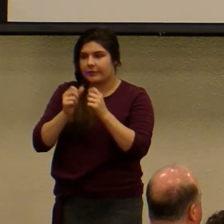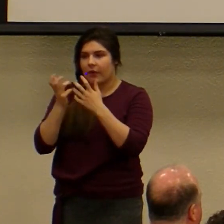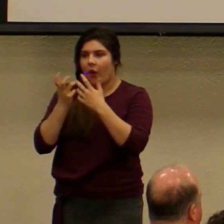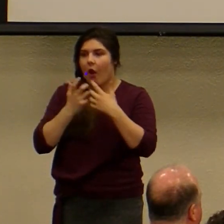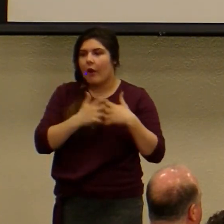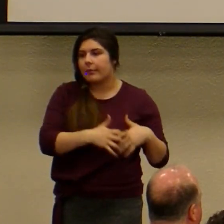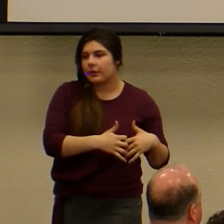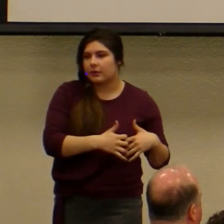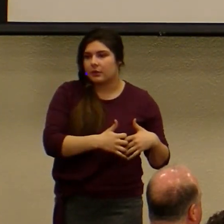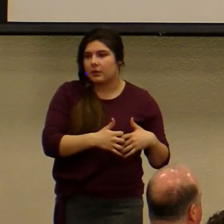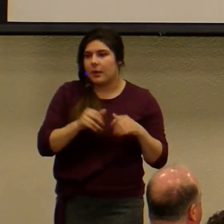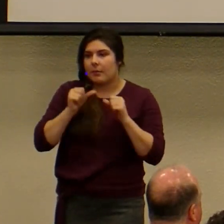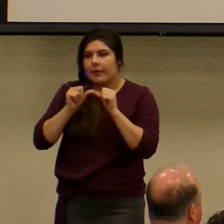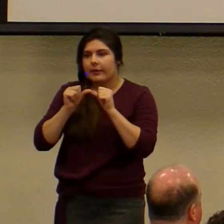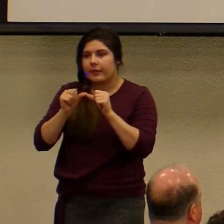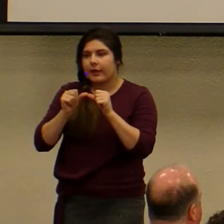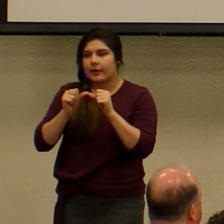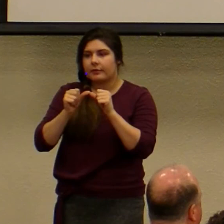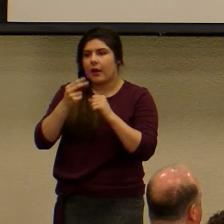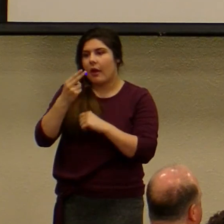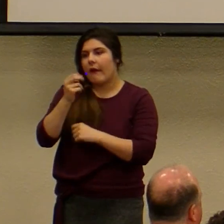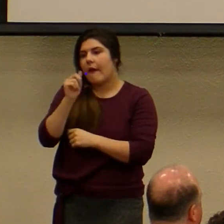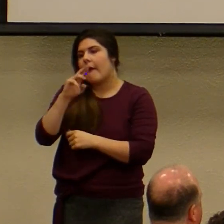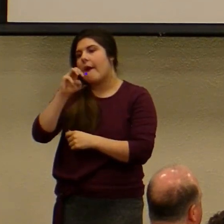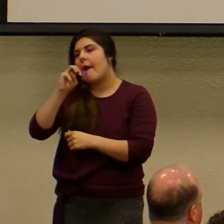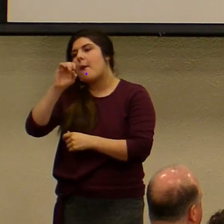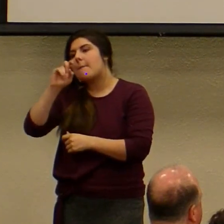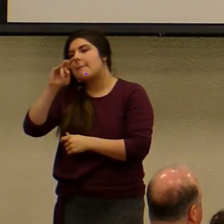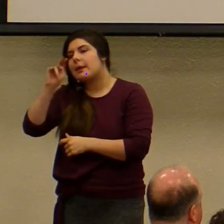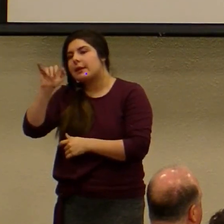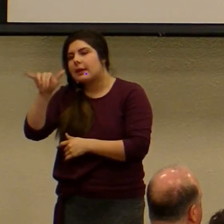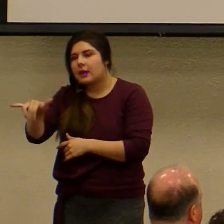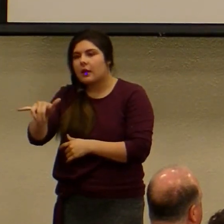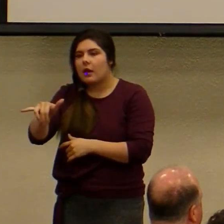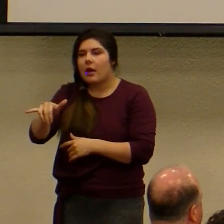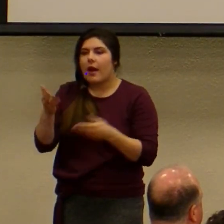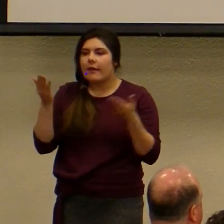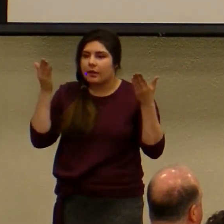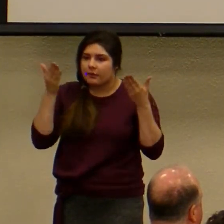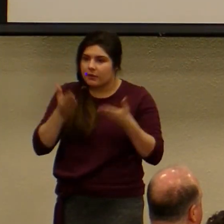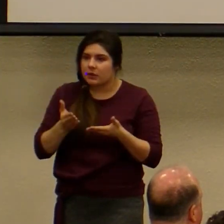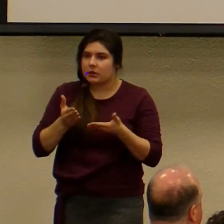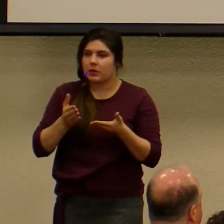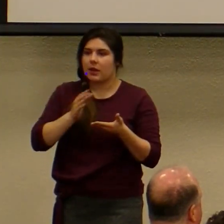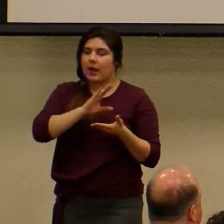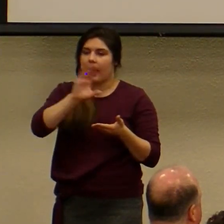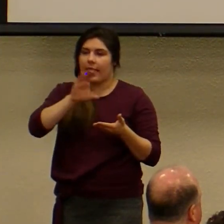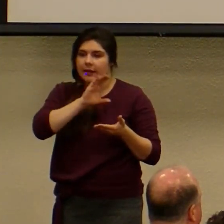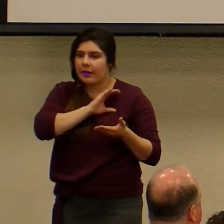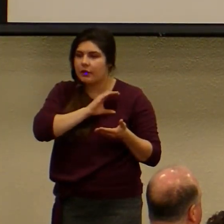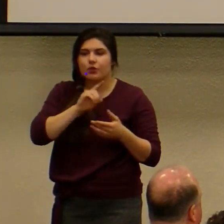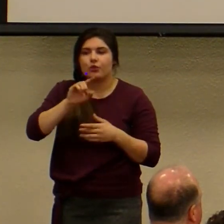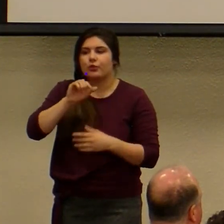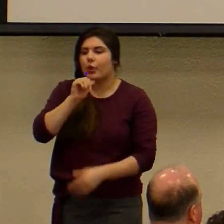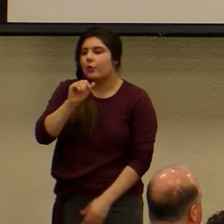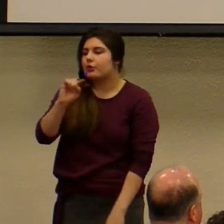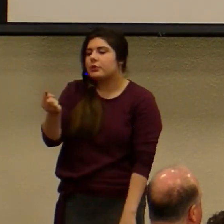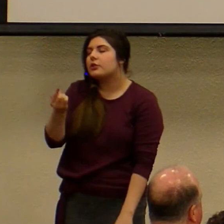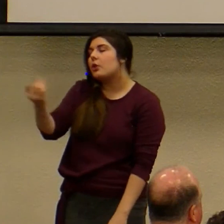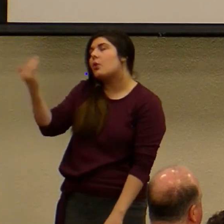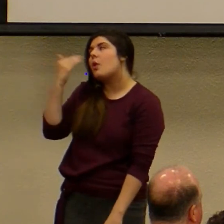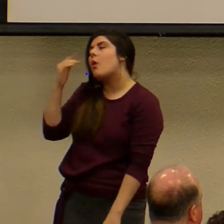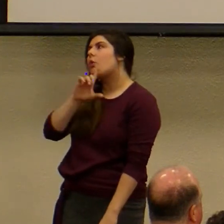challenge. Maintain the harmony of conviction and character. Don't just know the Lord.